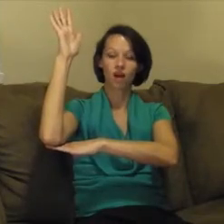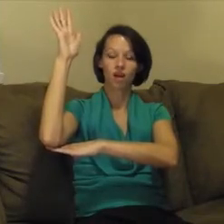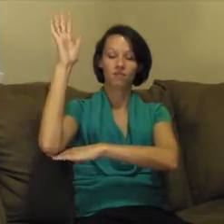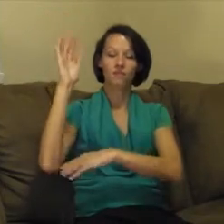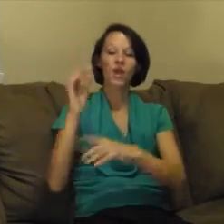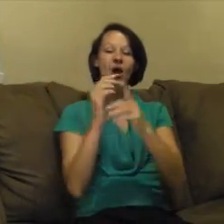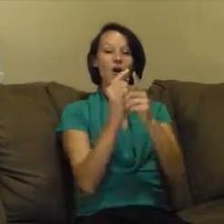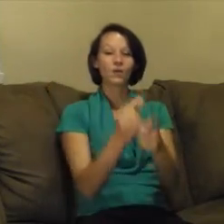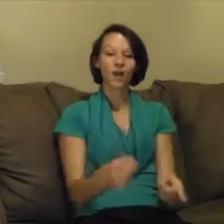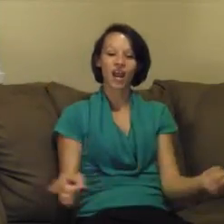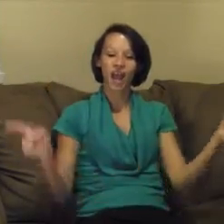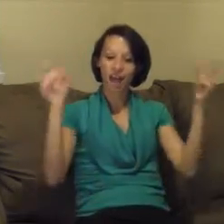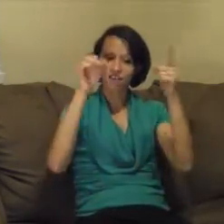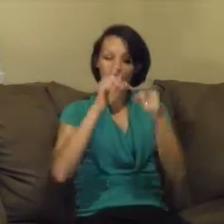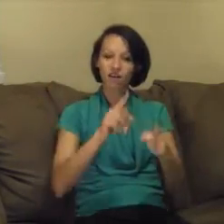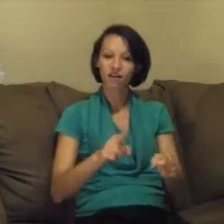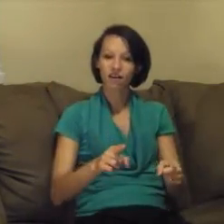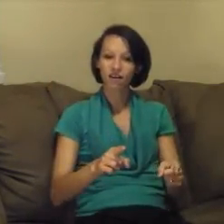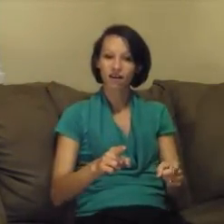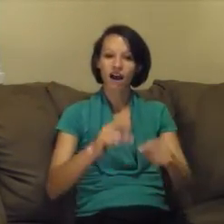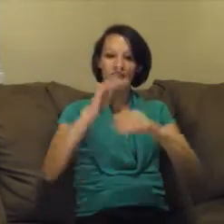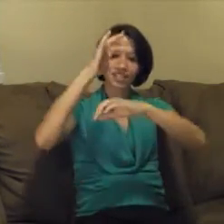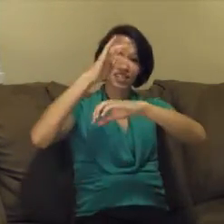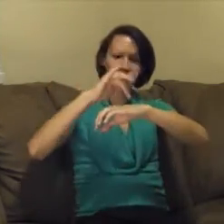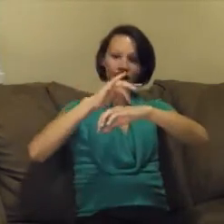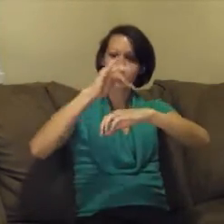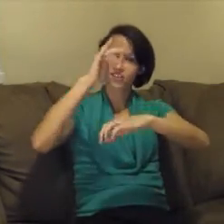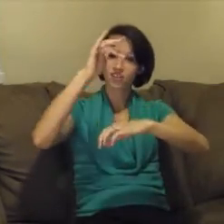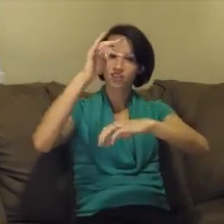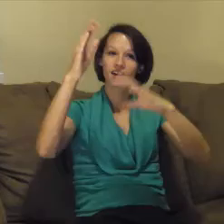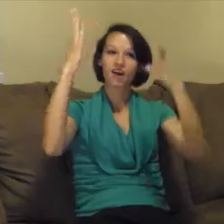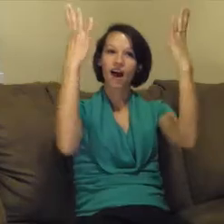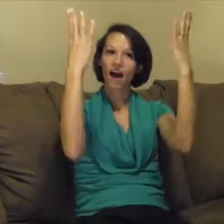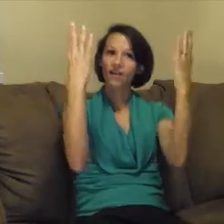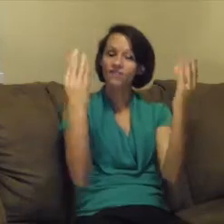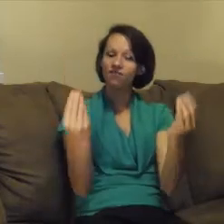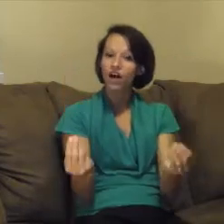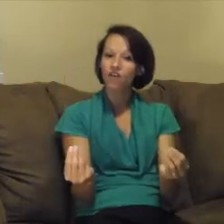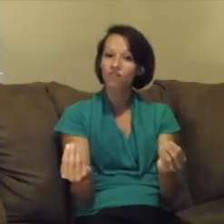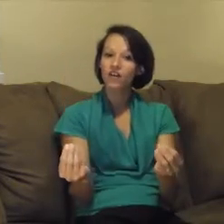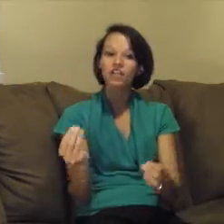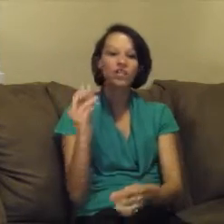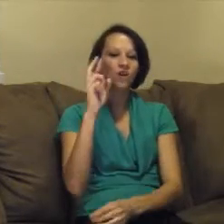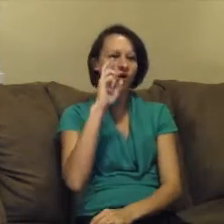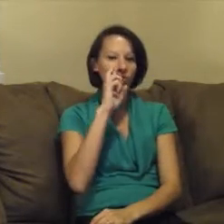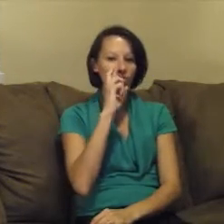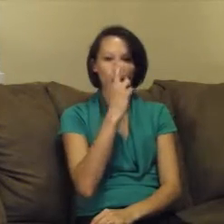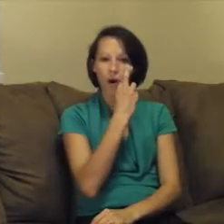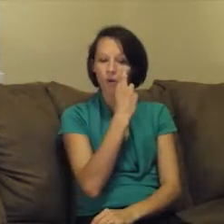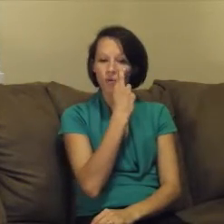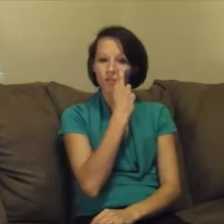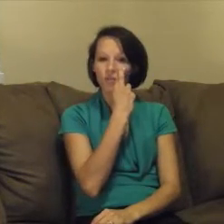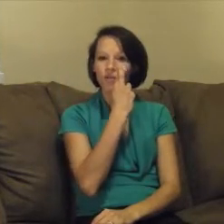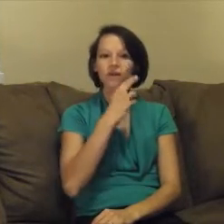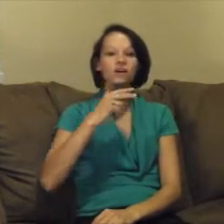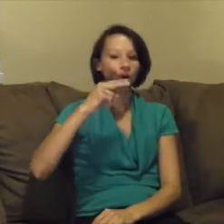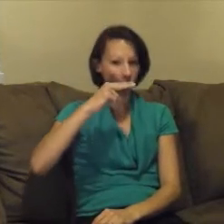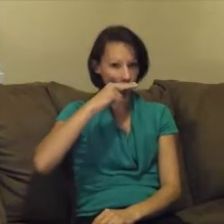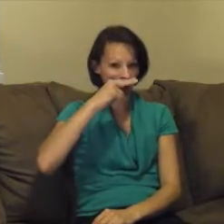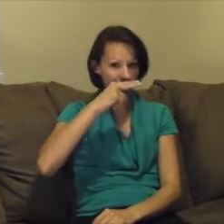line. Whenever I touch a velvet rose or